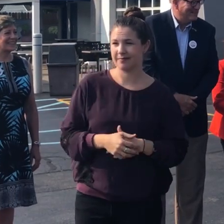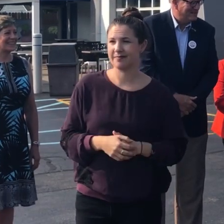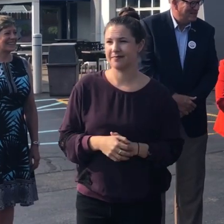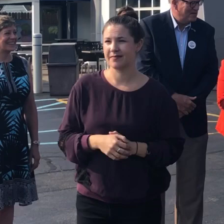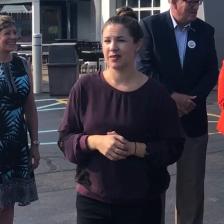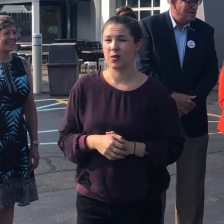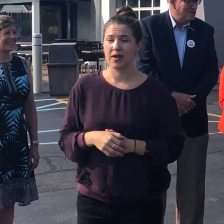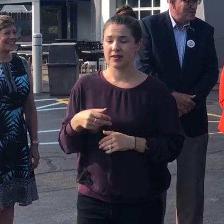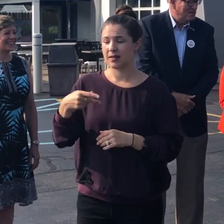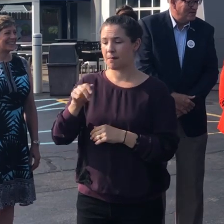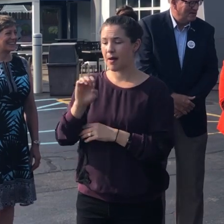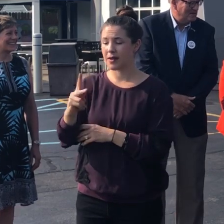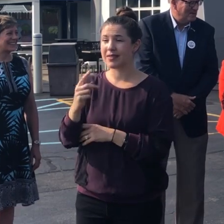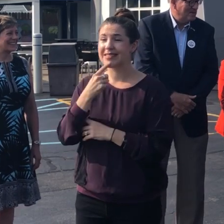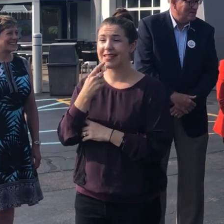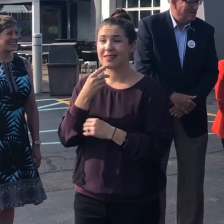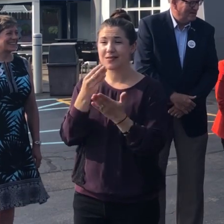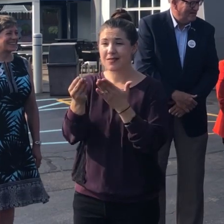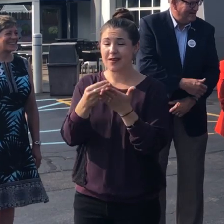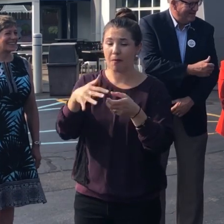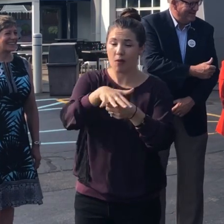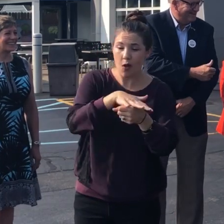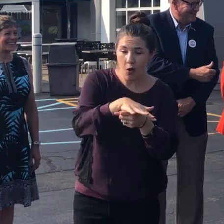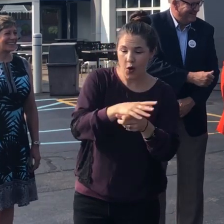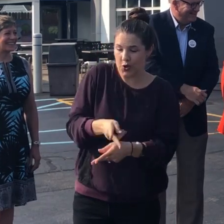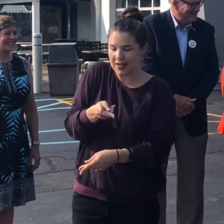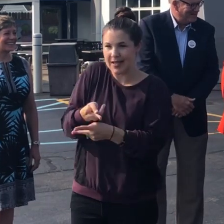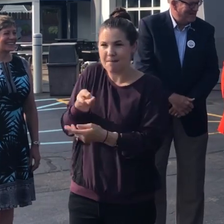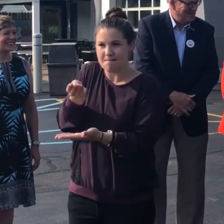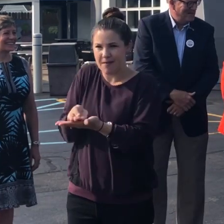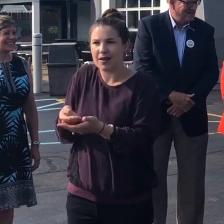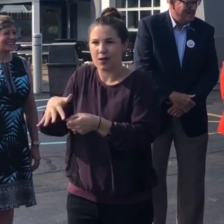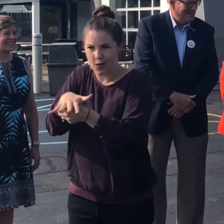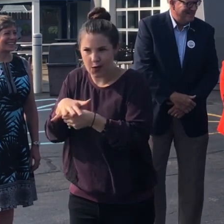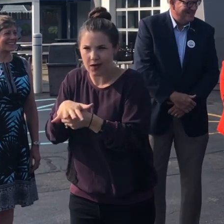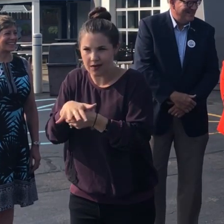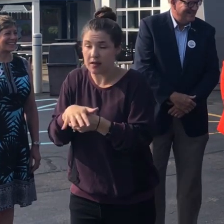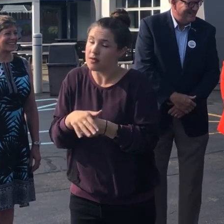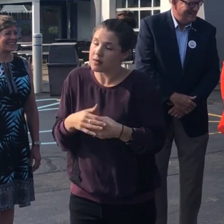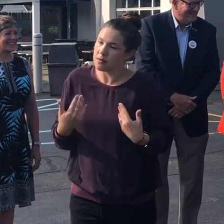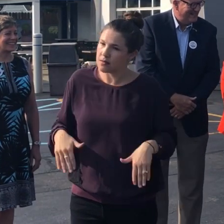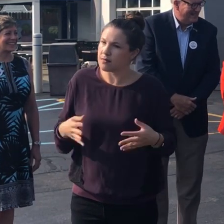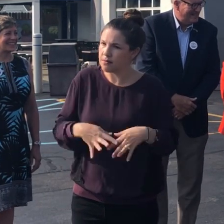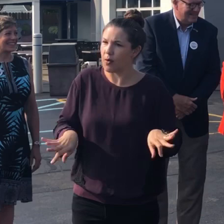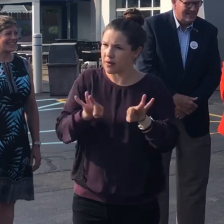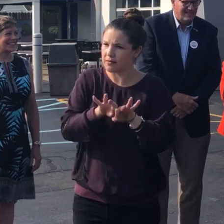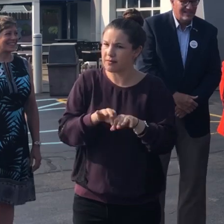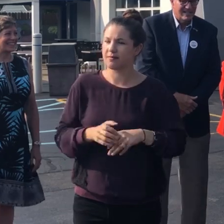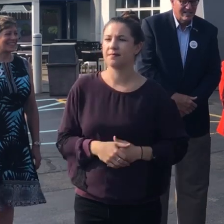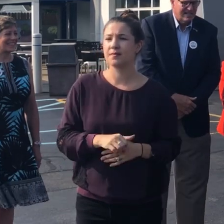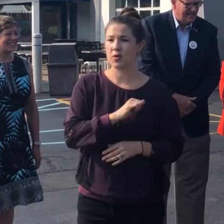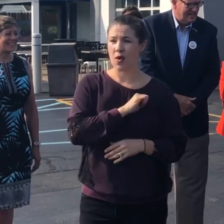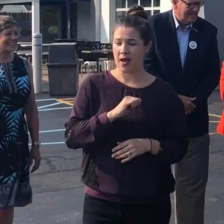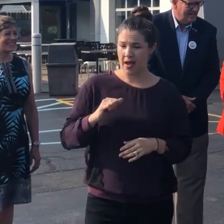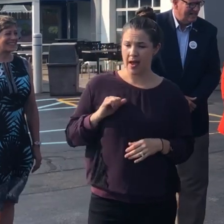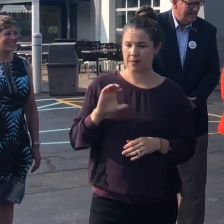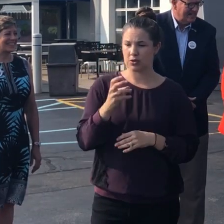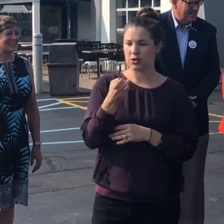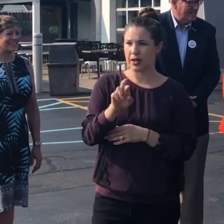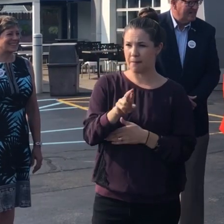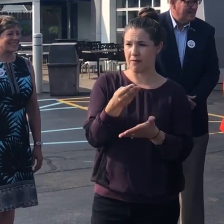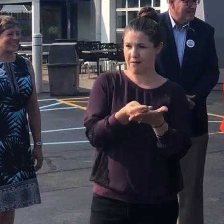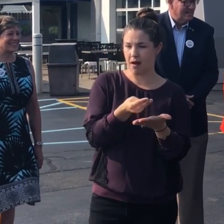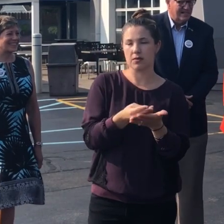something Patrick said, when you shop local, you keep the money local, and that is a big deal, and that's something that the Amherst Chamber of Commerce is